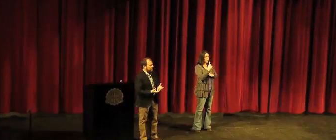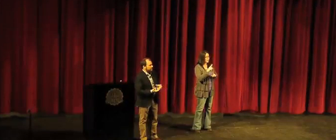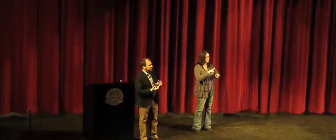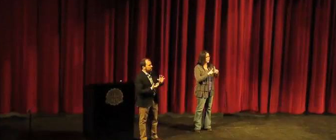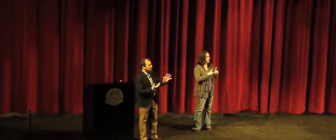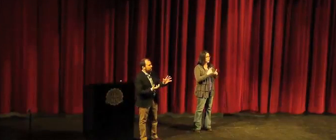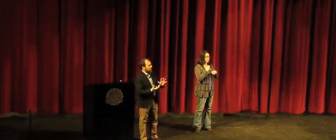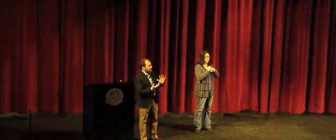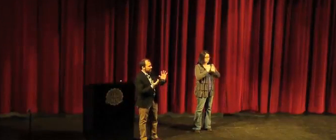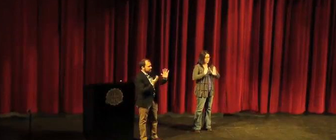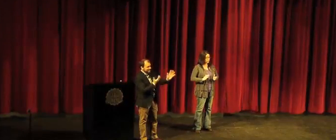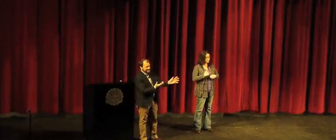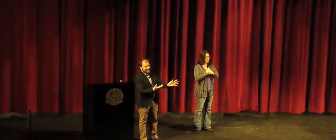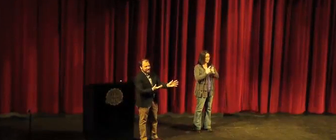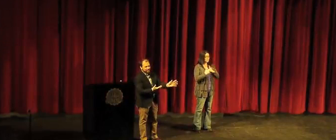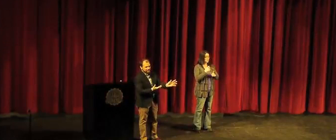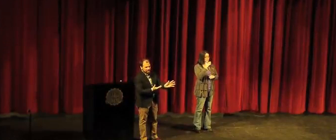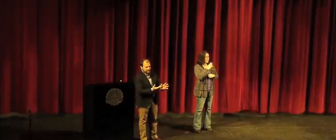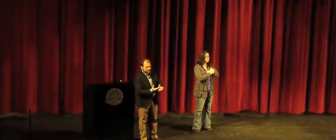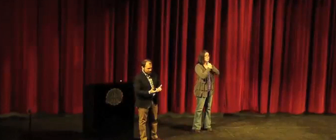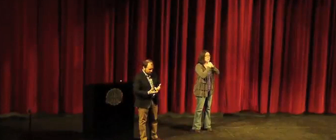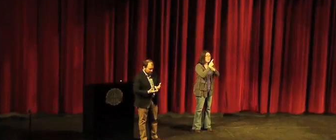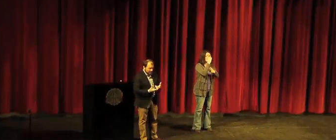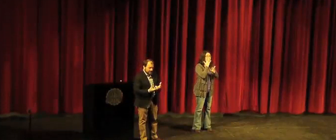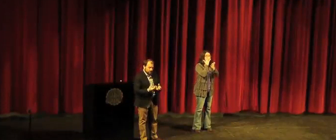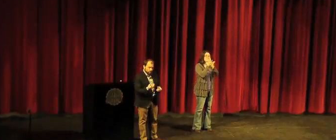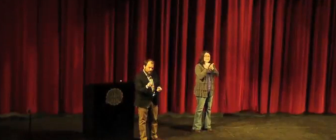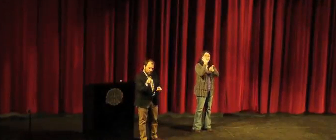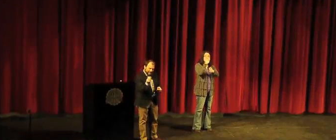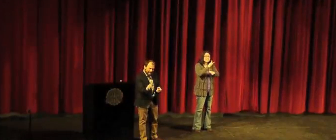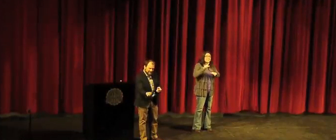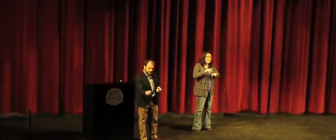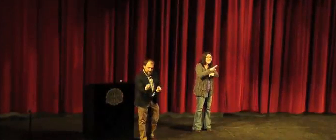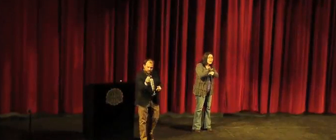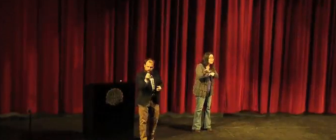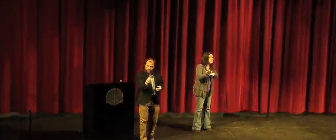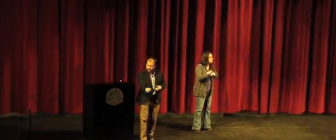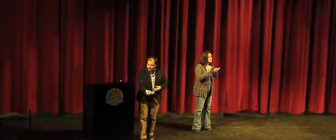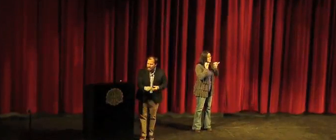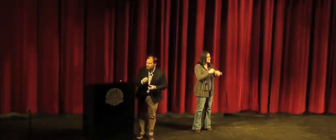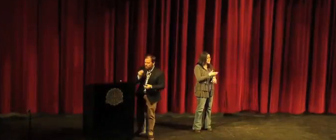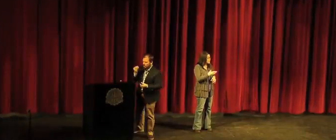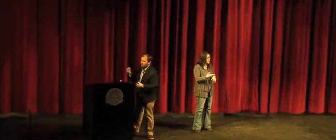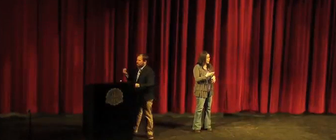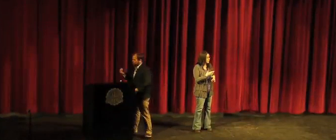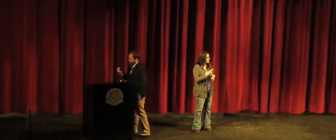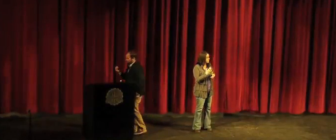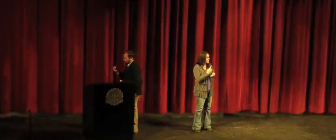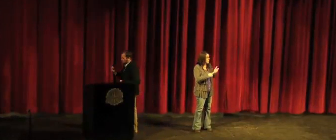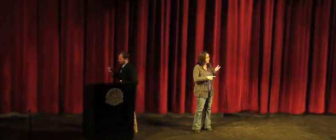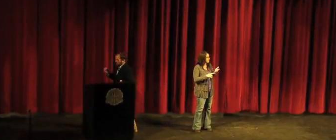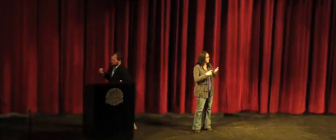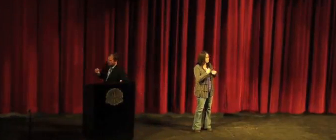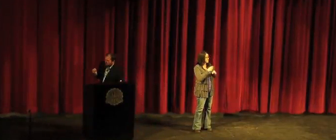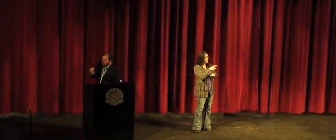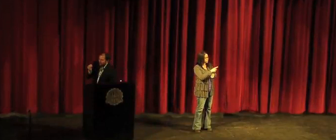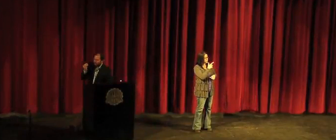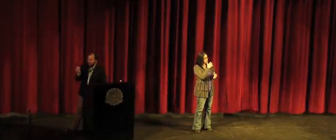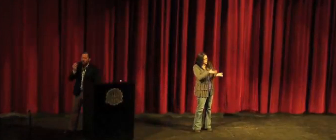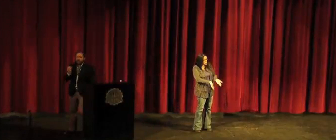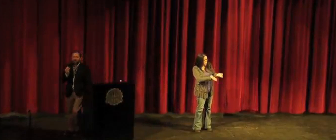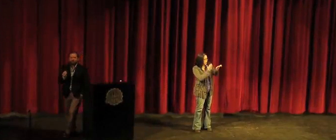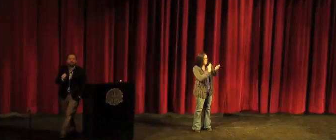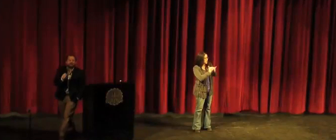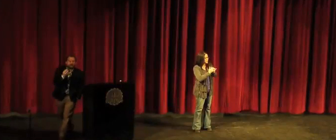by God to love God and to desire his kingdom. And in a way, what animates you, what defines you, what makes you what you are,